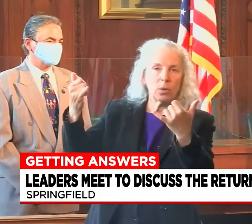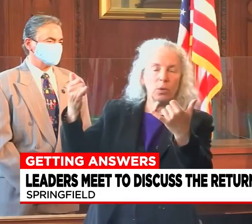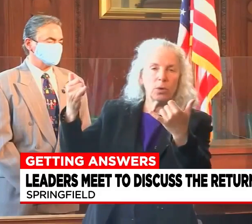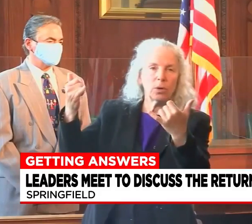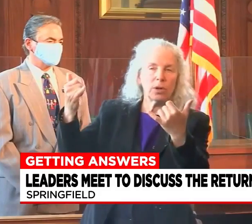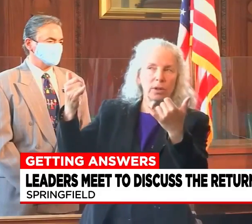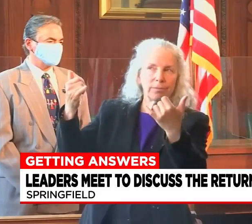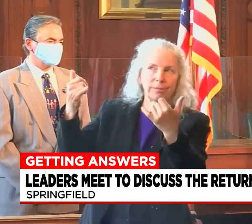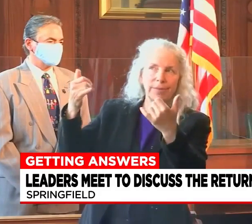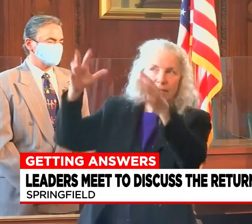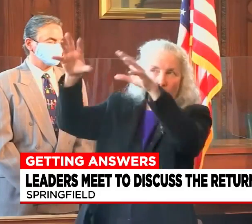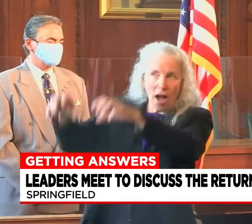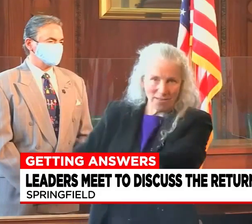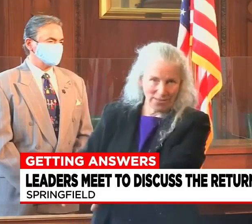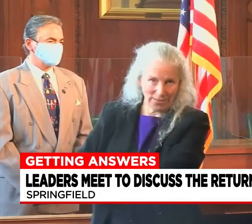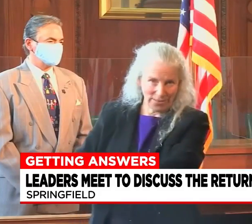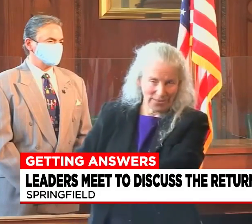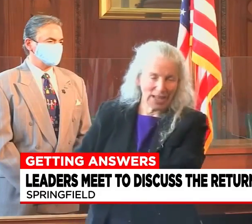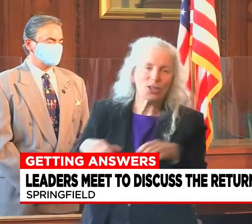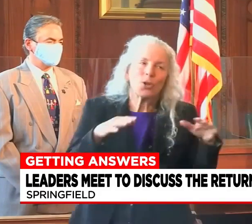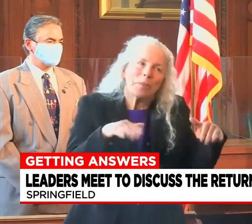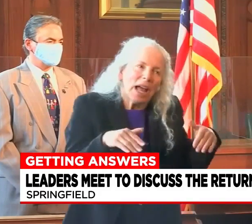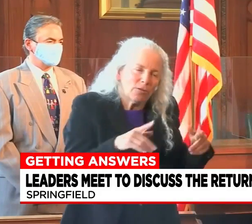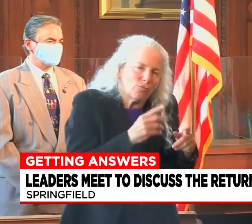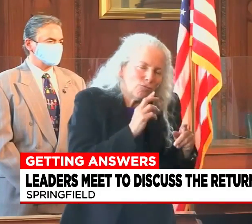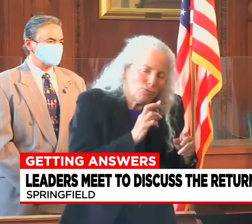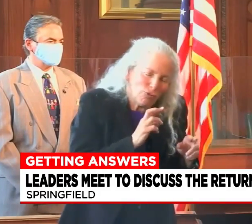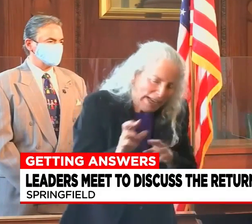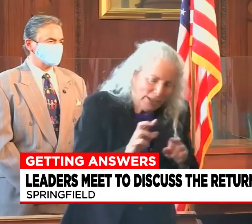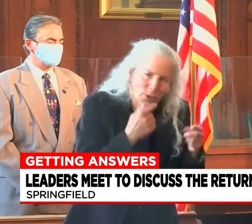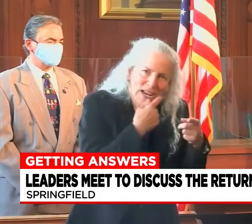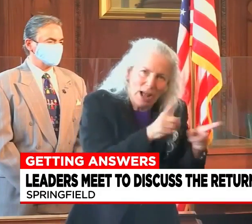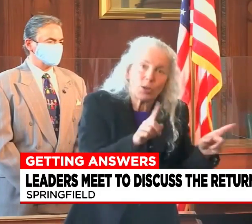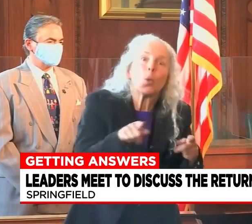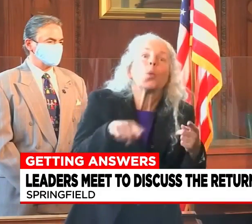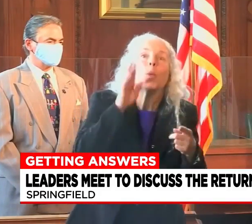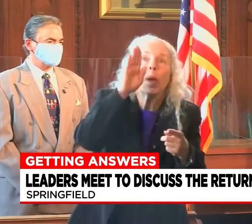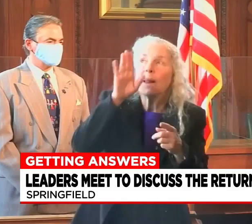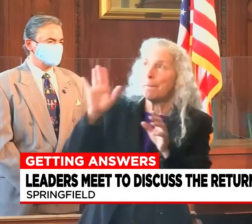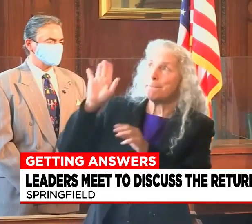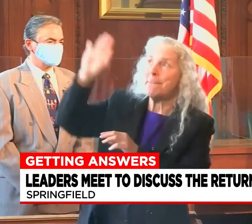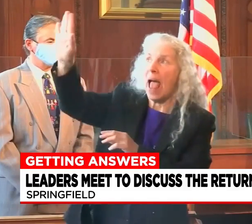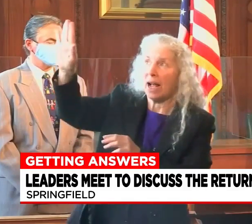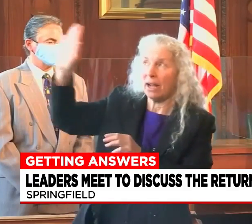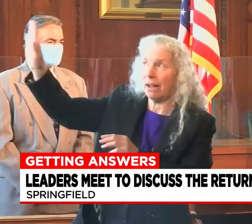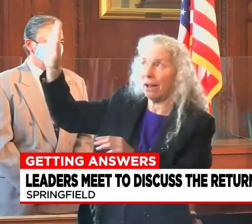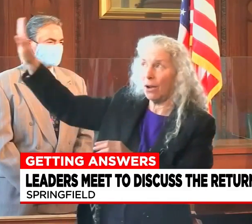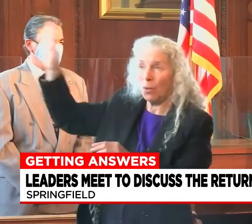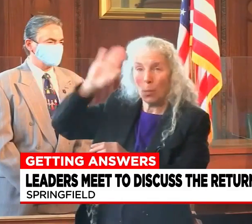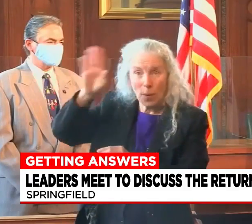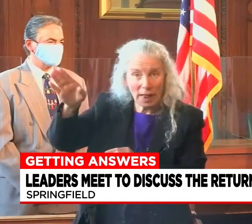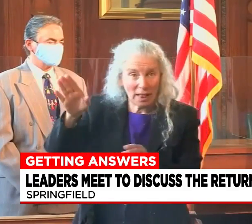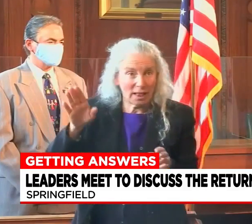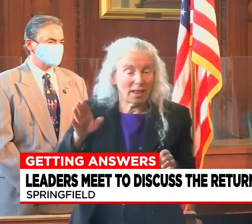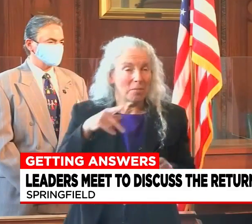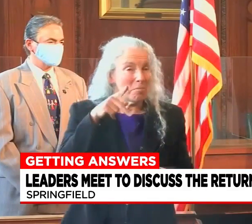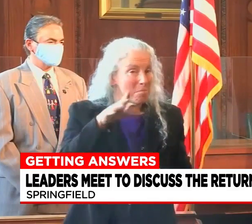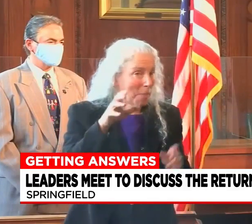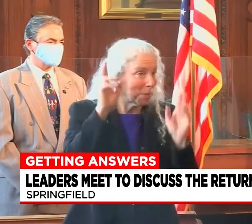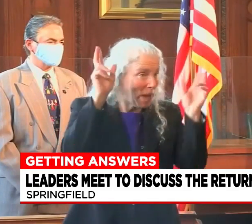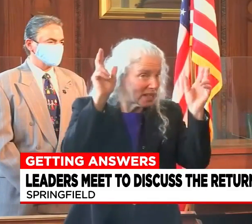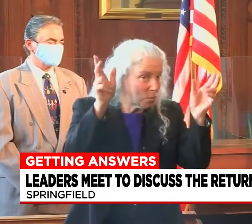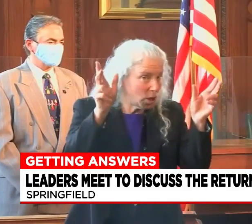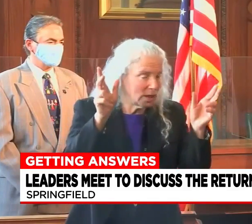ready to make an announcement right now as far as basketball hoops are concerned. However, I will